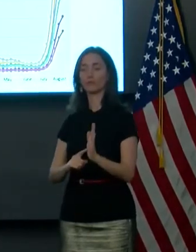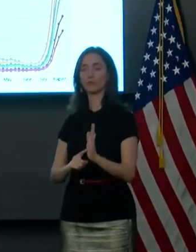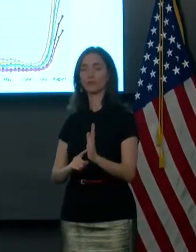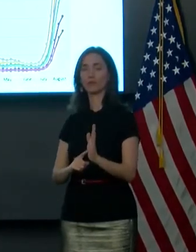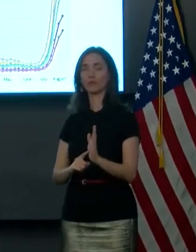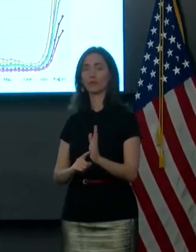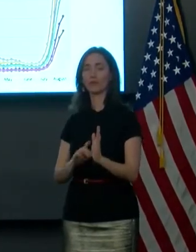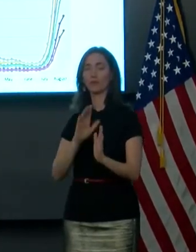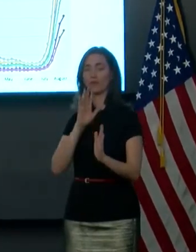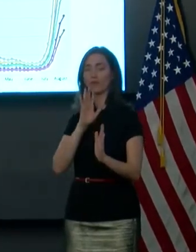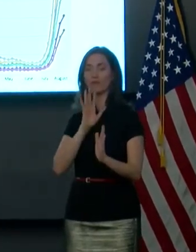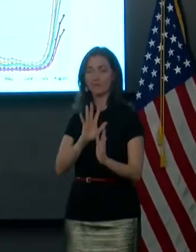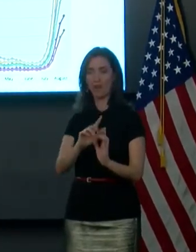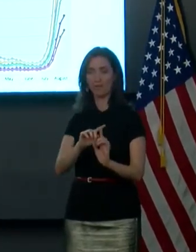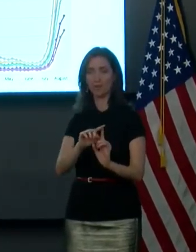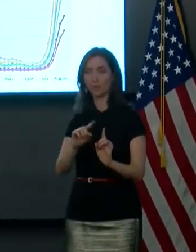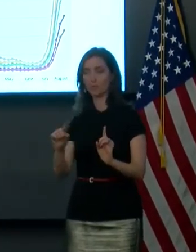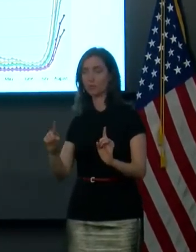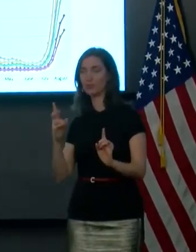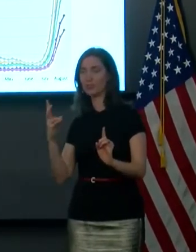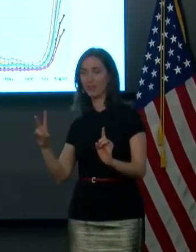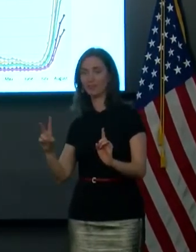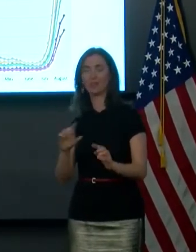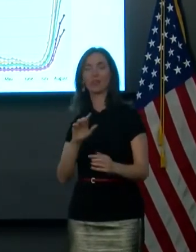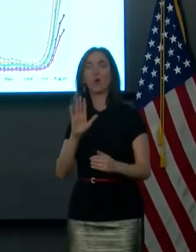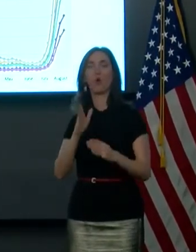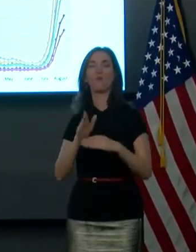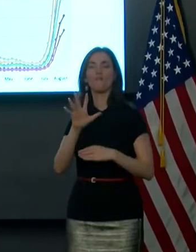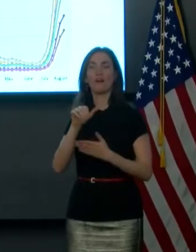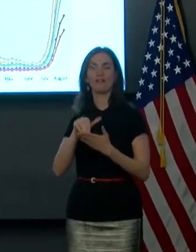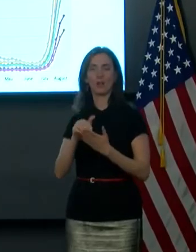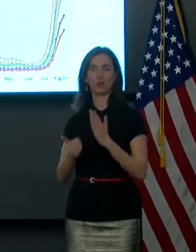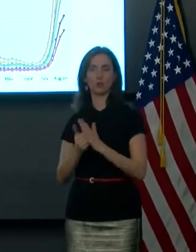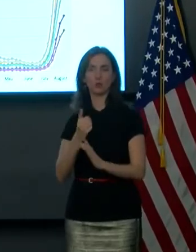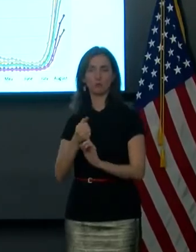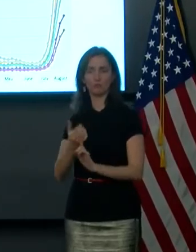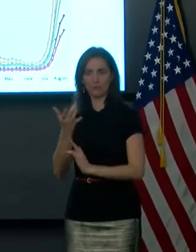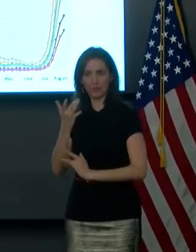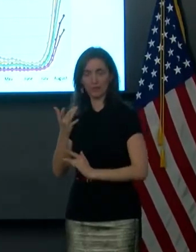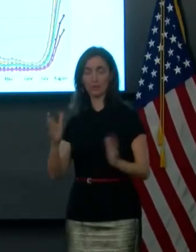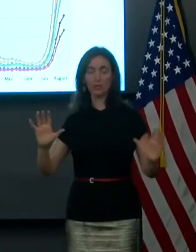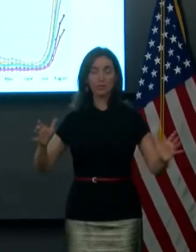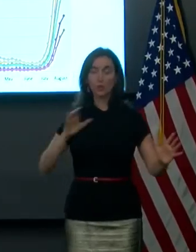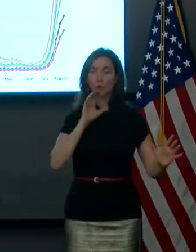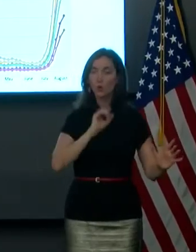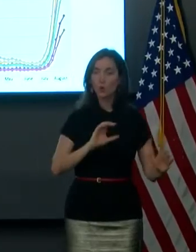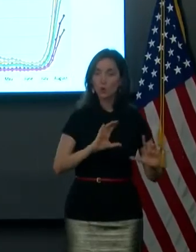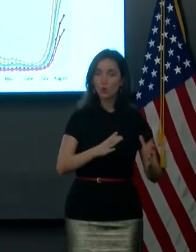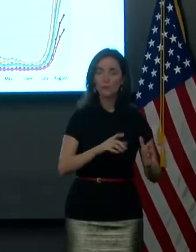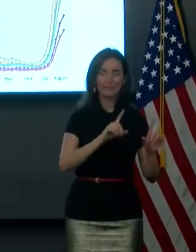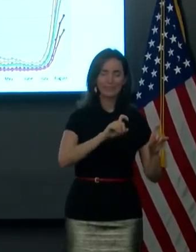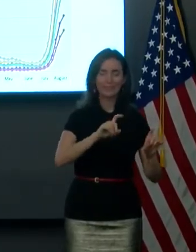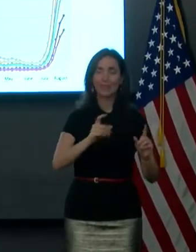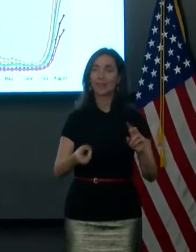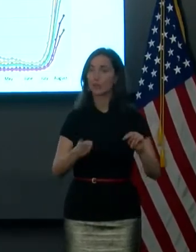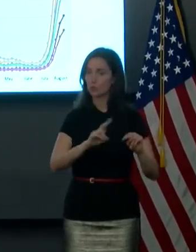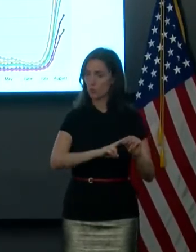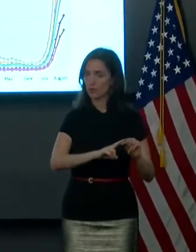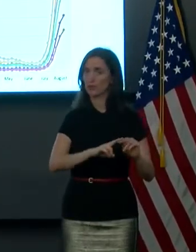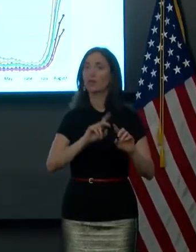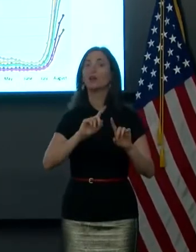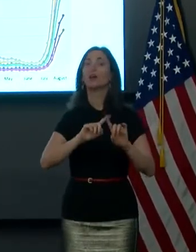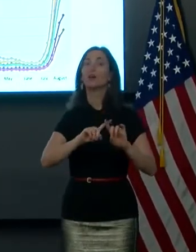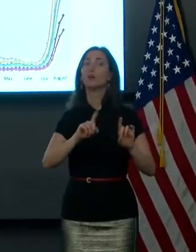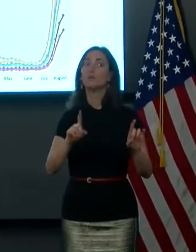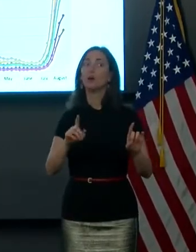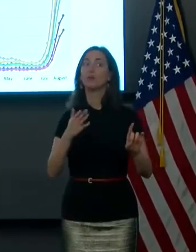individuals between the ages of 5 and 17. We're doing more testing in this age group, understandably, but we're even not testing as